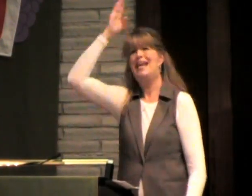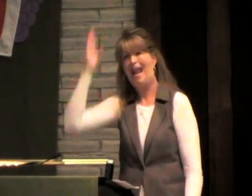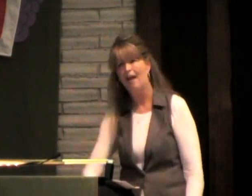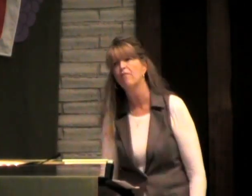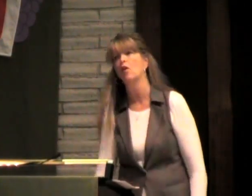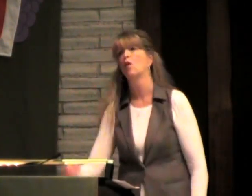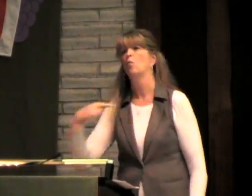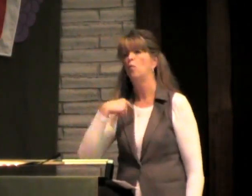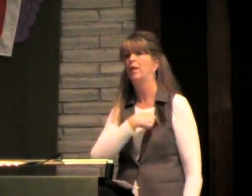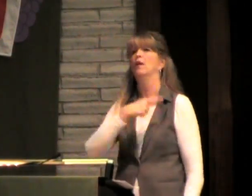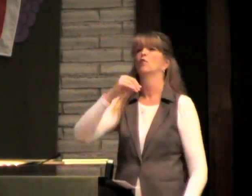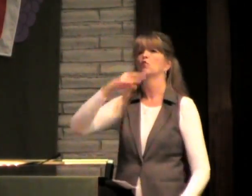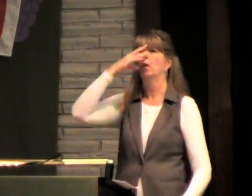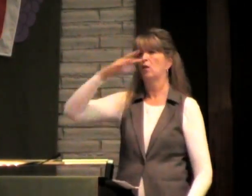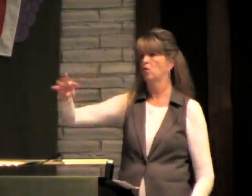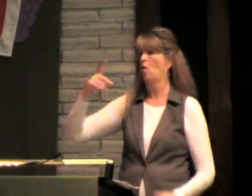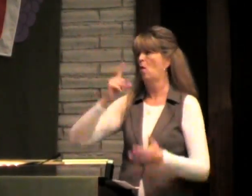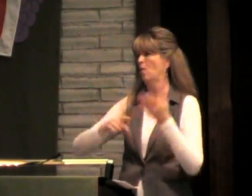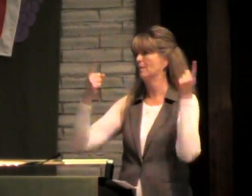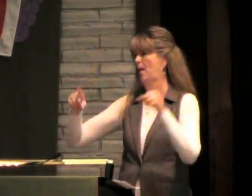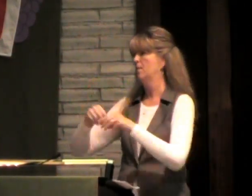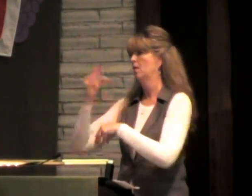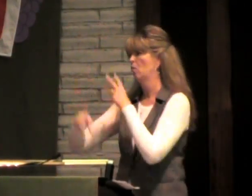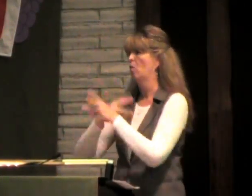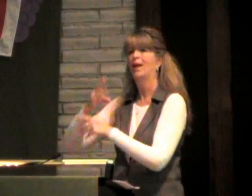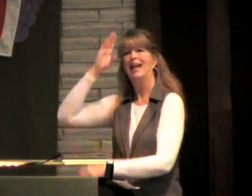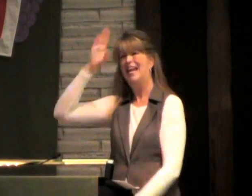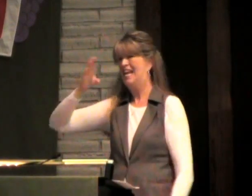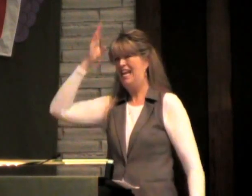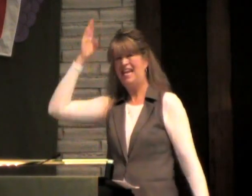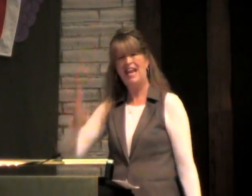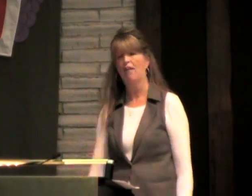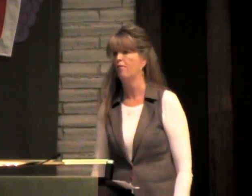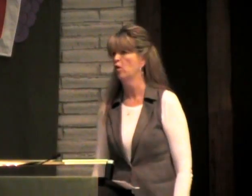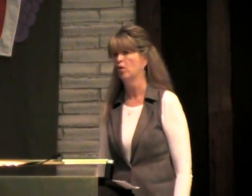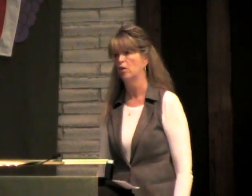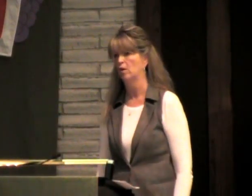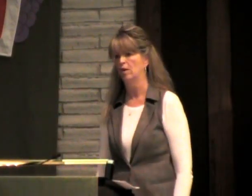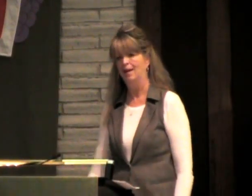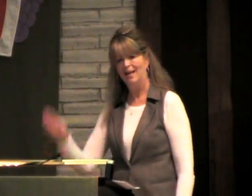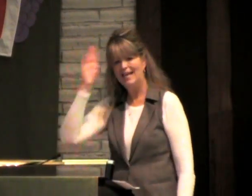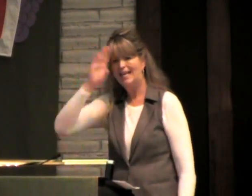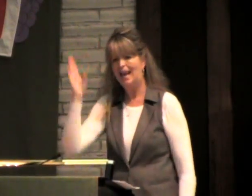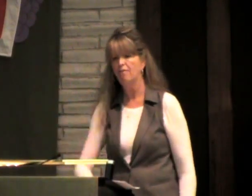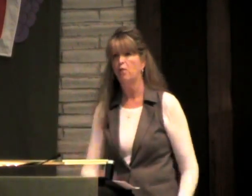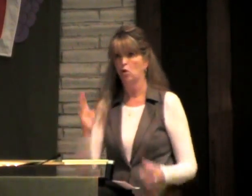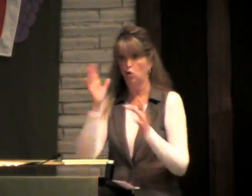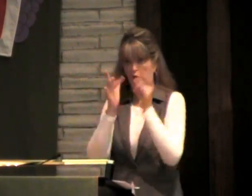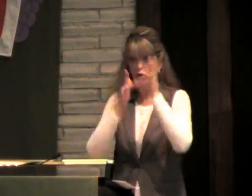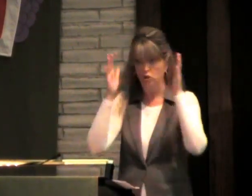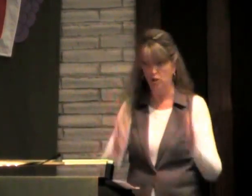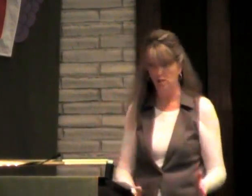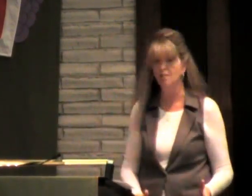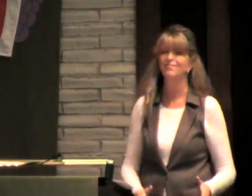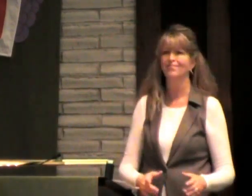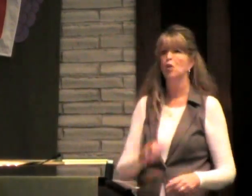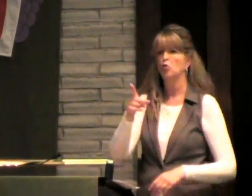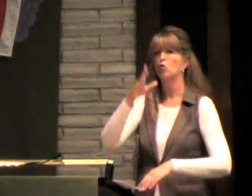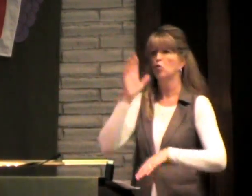and we cannot ignore what's going on in the world. We can never ignore what's going on, ever. If